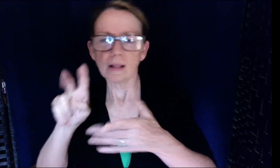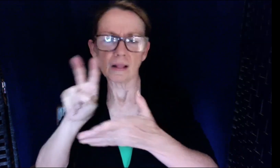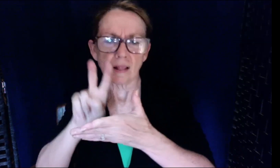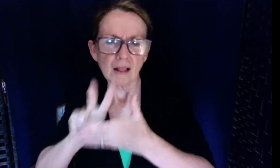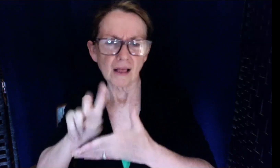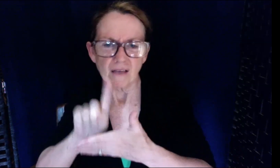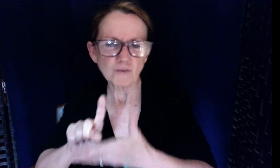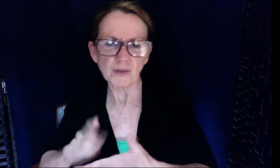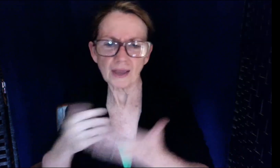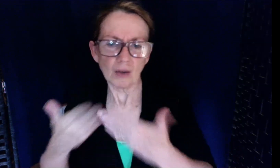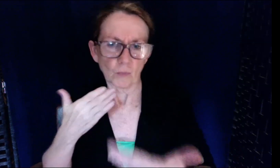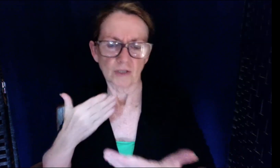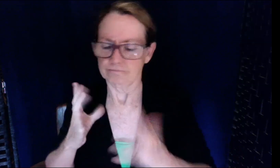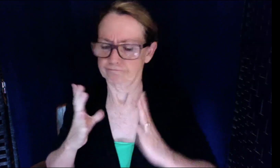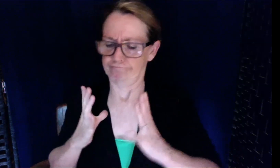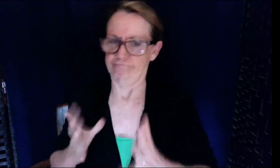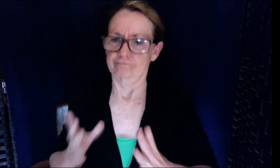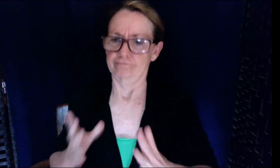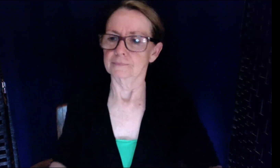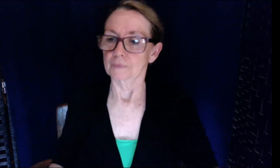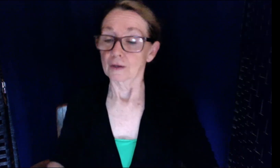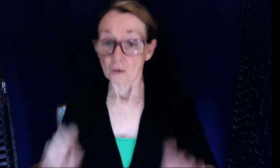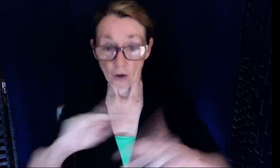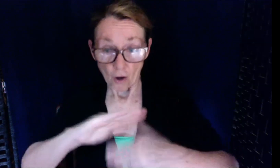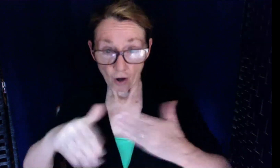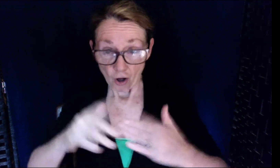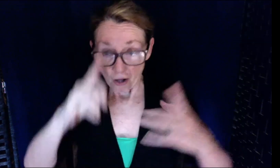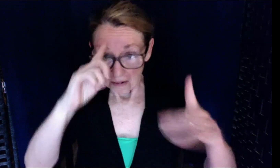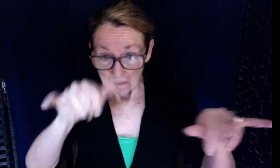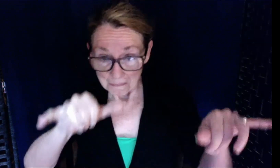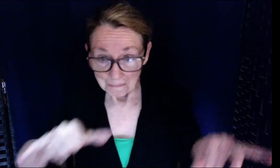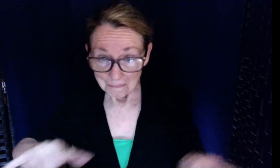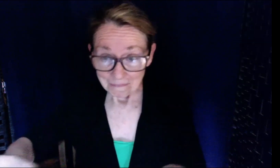Okay. All right, so we all on the same page?